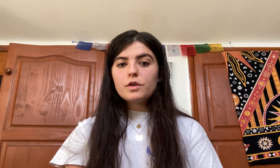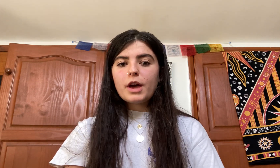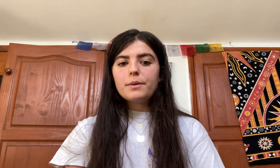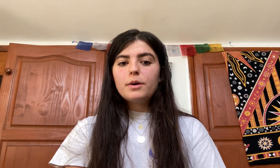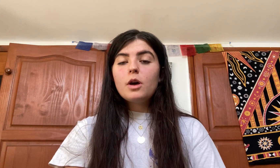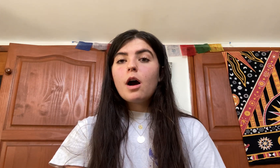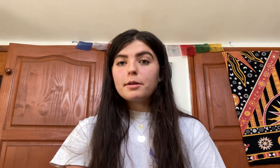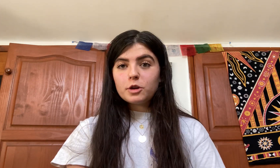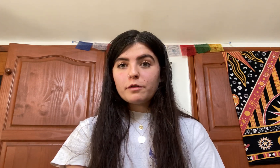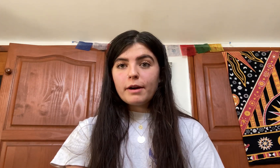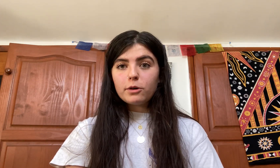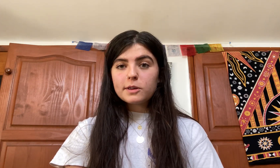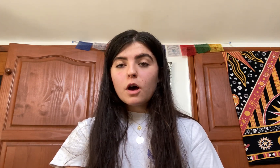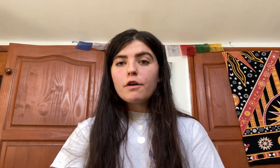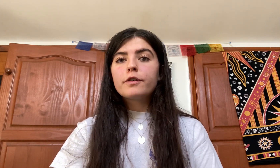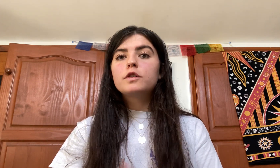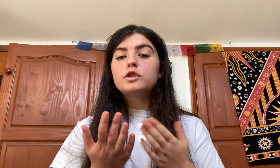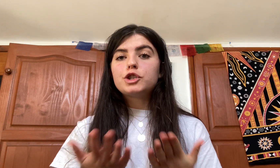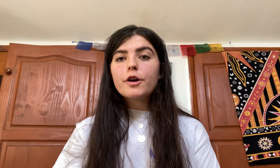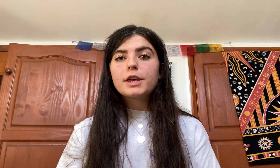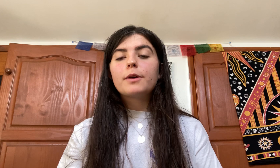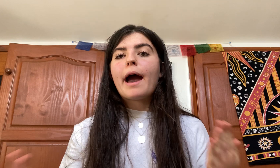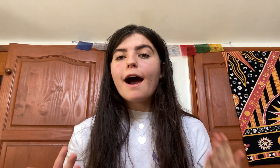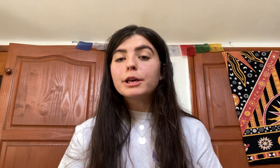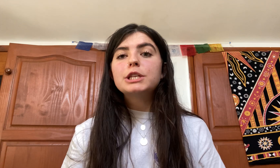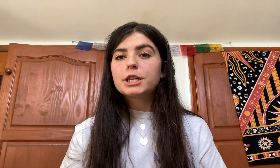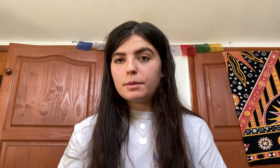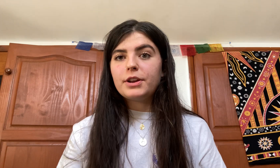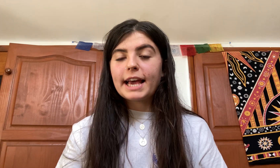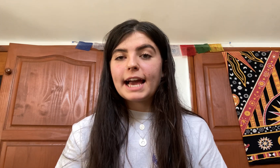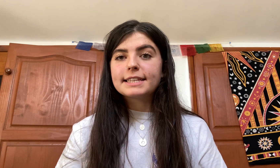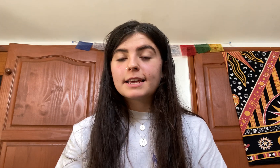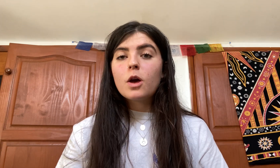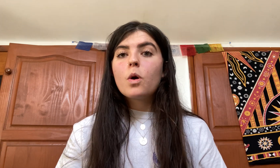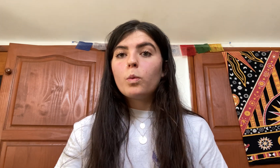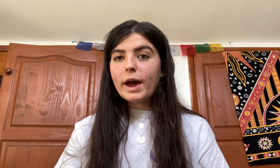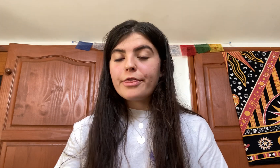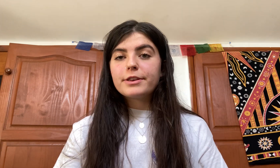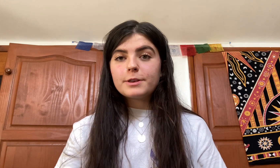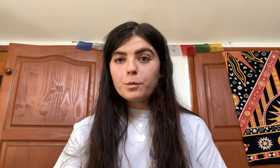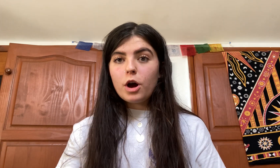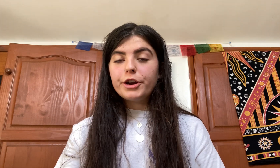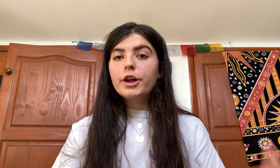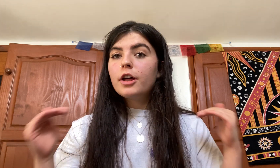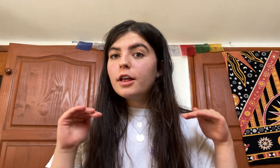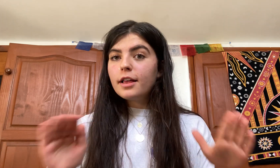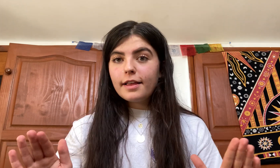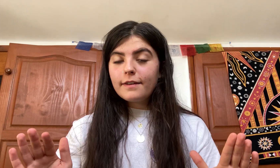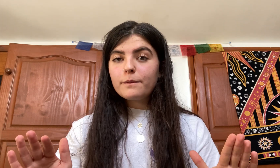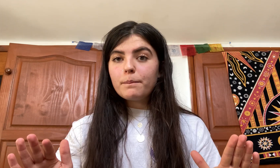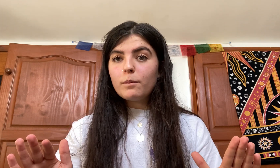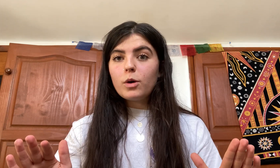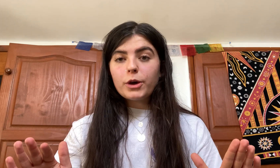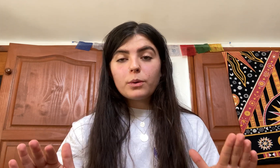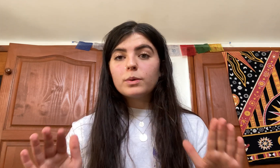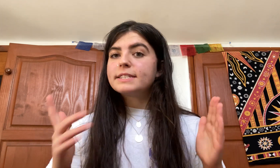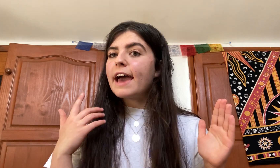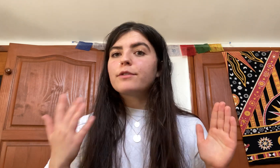So I'll do it with my voice off to show you how you'd communicate with someone who was deaf or